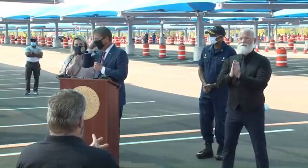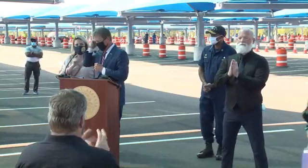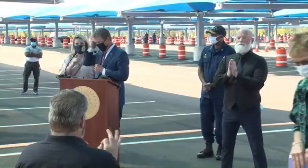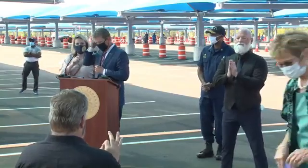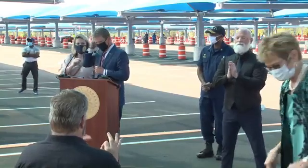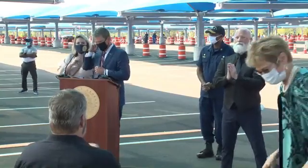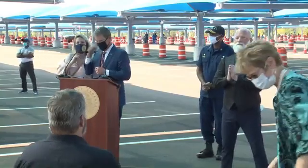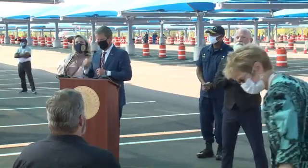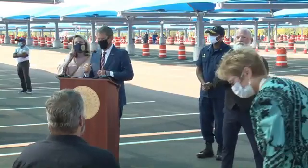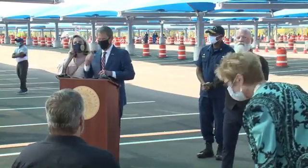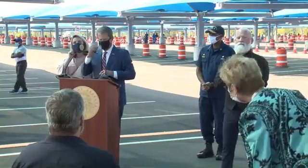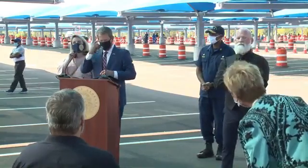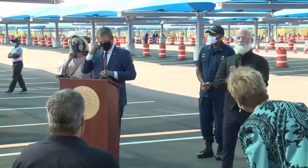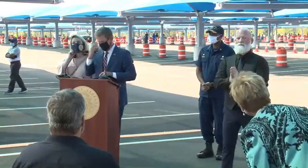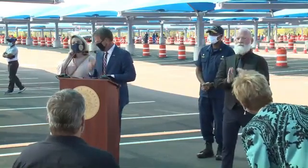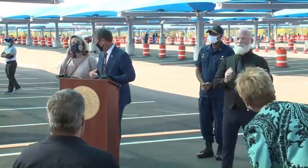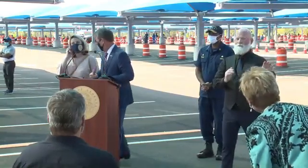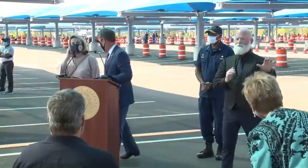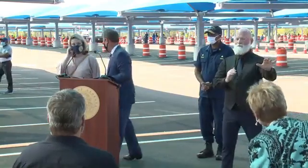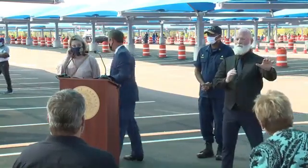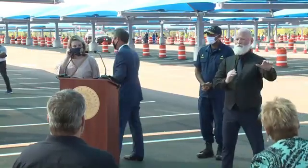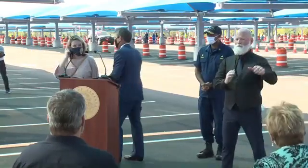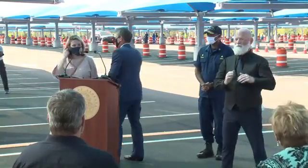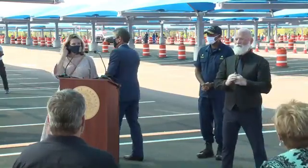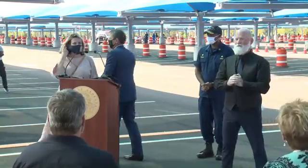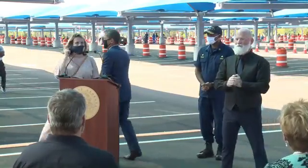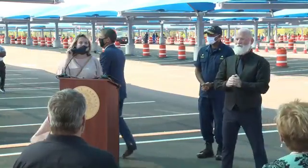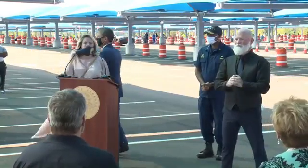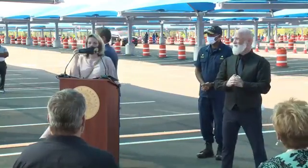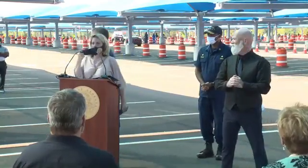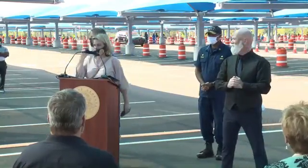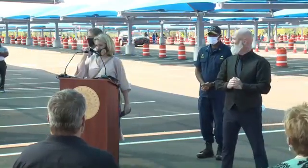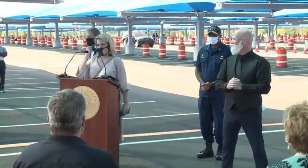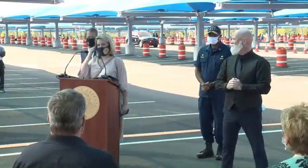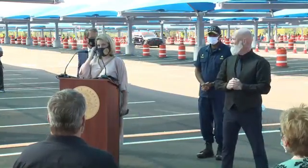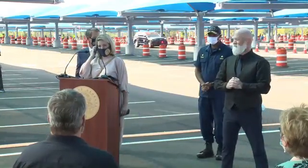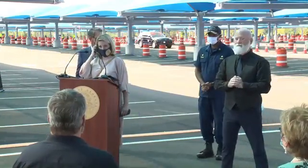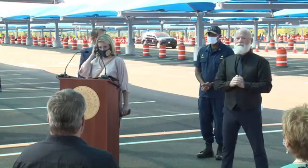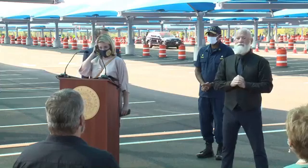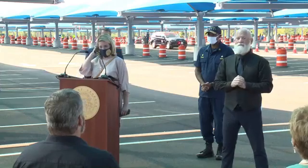Do you want to test the sound real quick, just to make sure? You can do that.